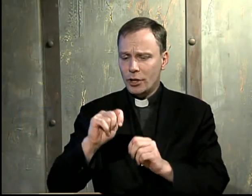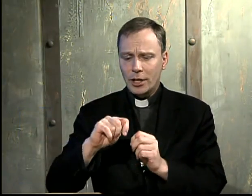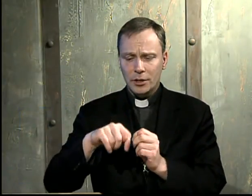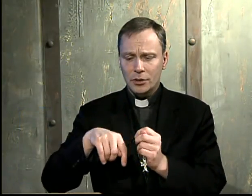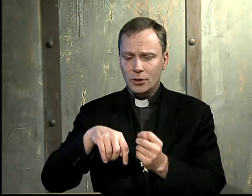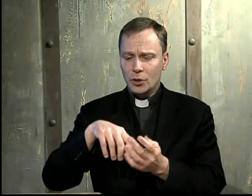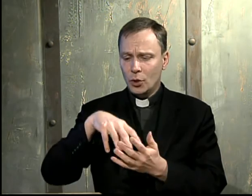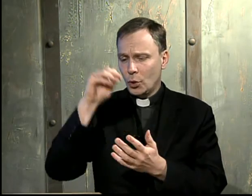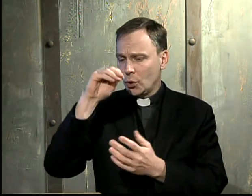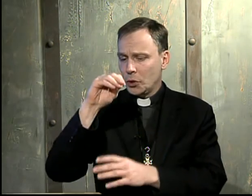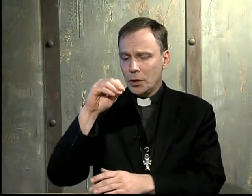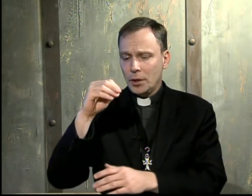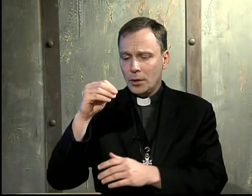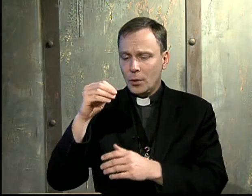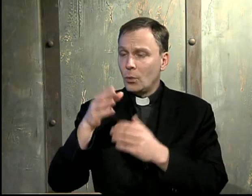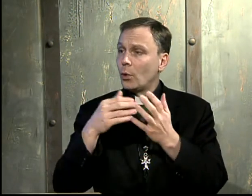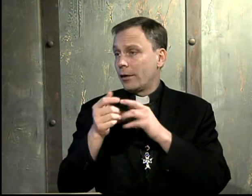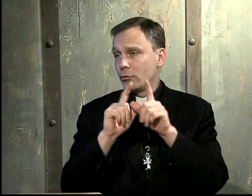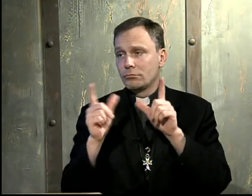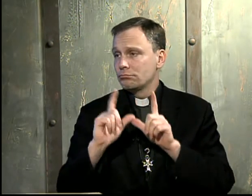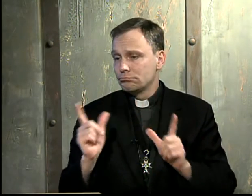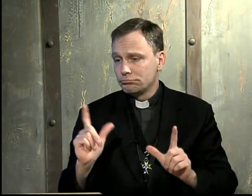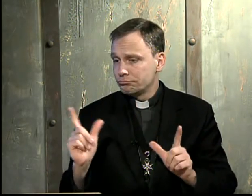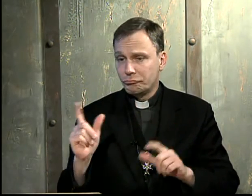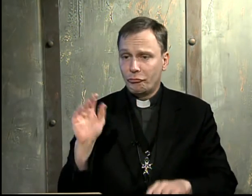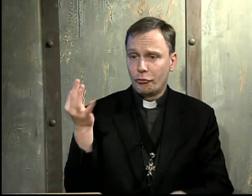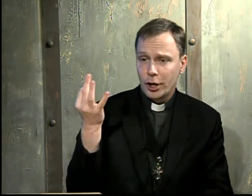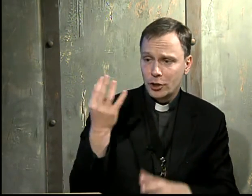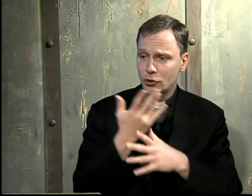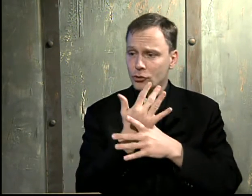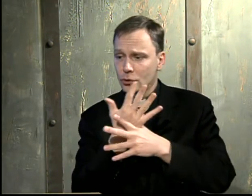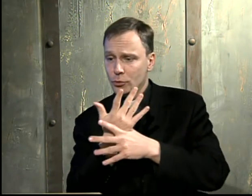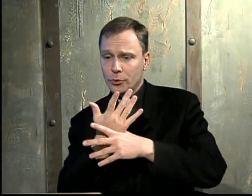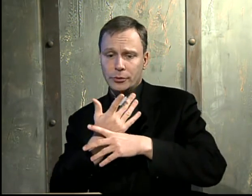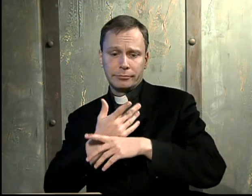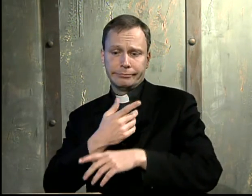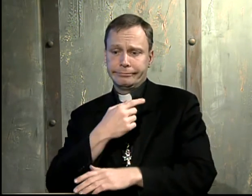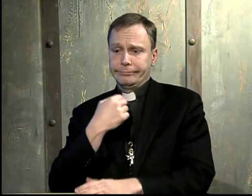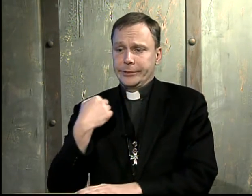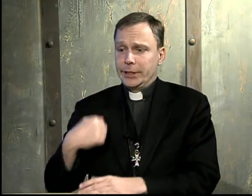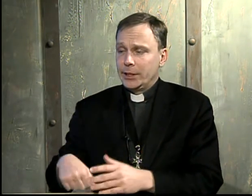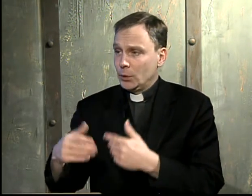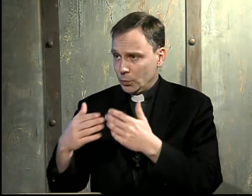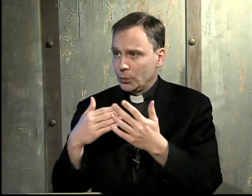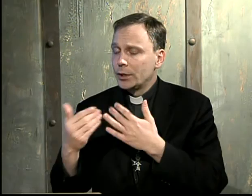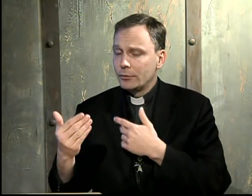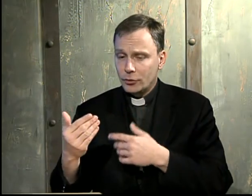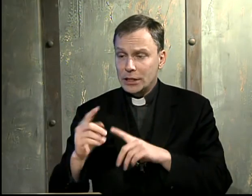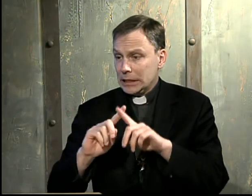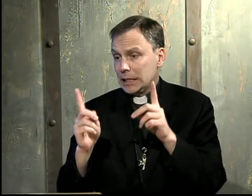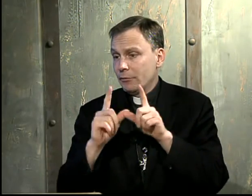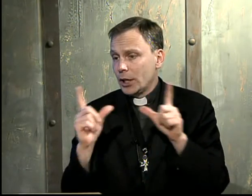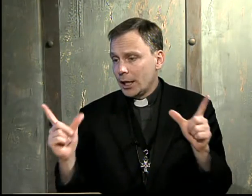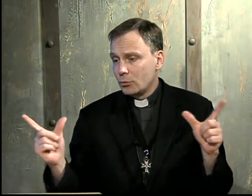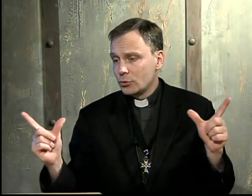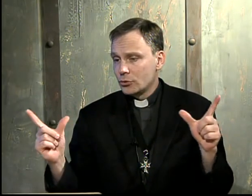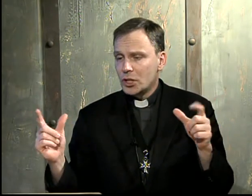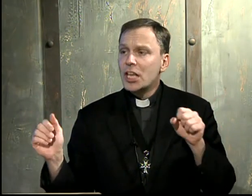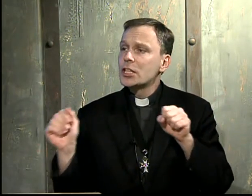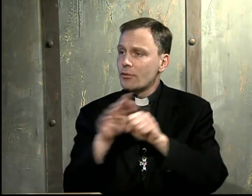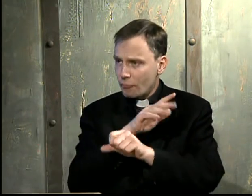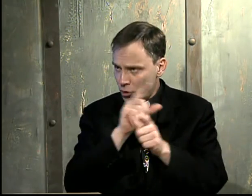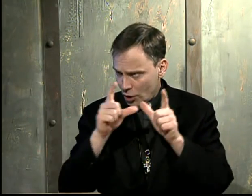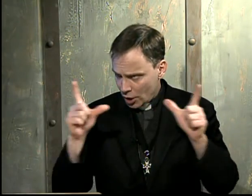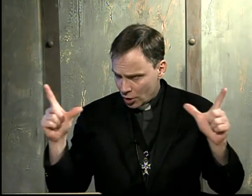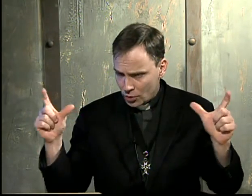Yes, it's like learning any language, French, German, Spanish.